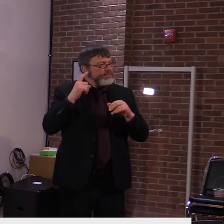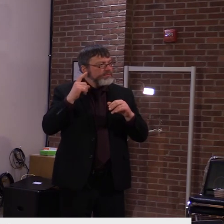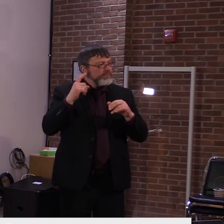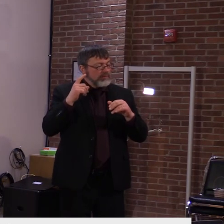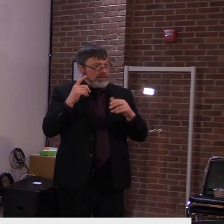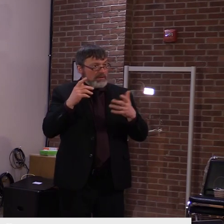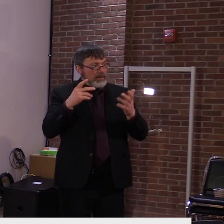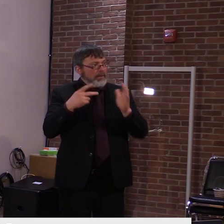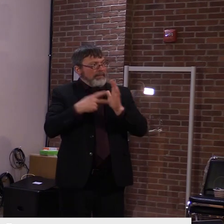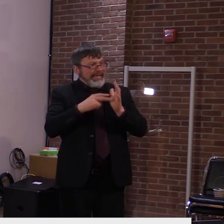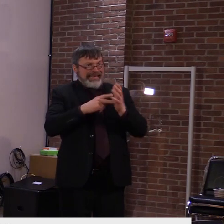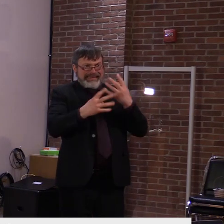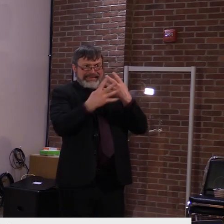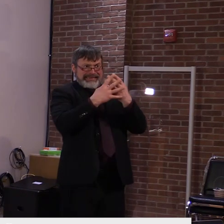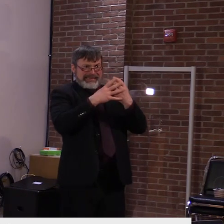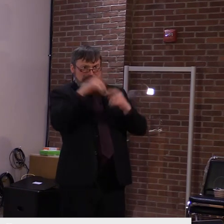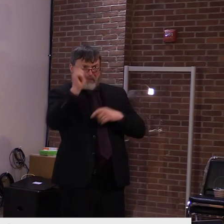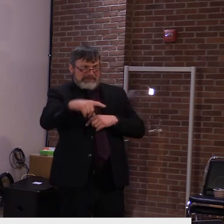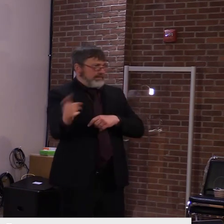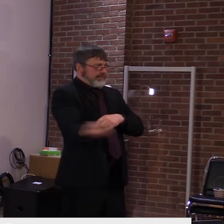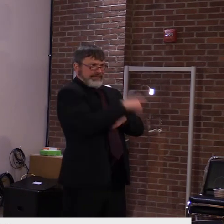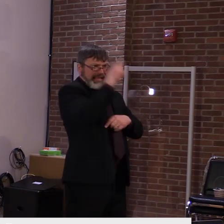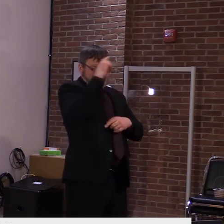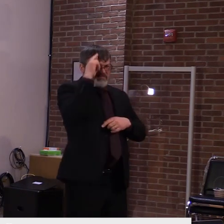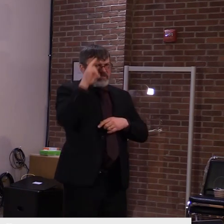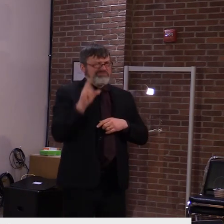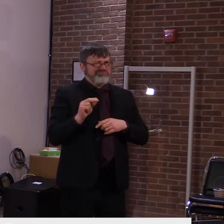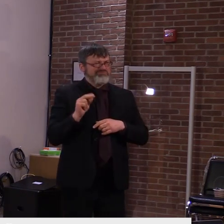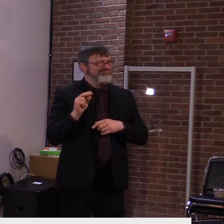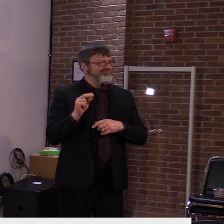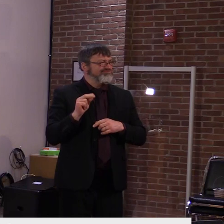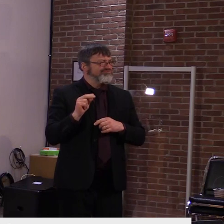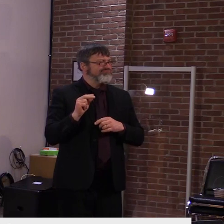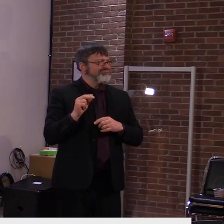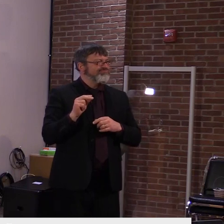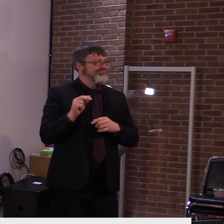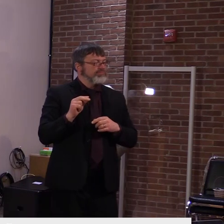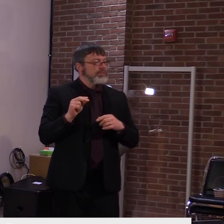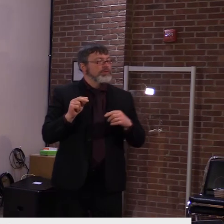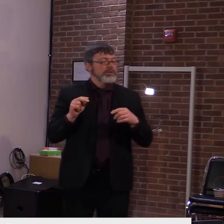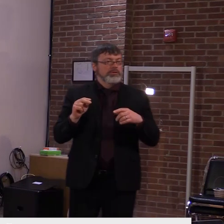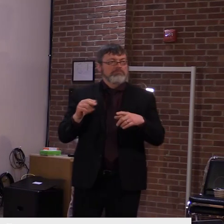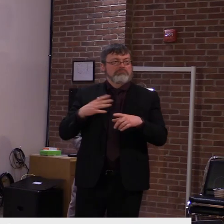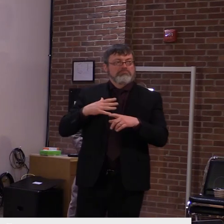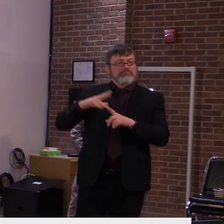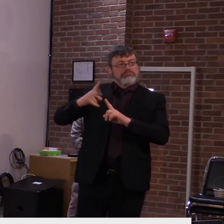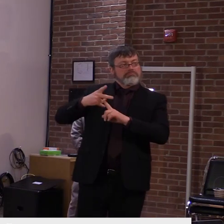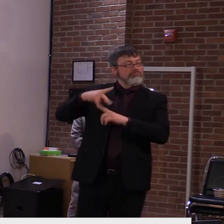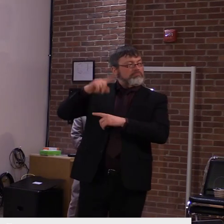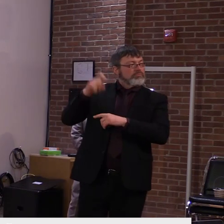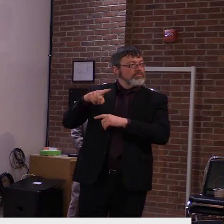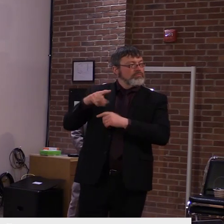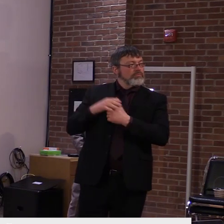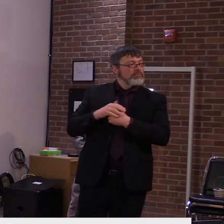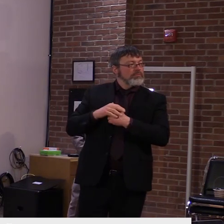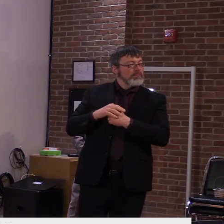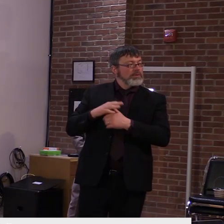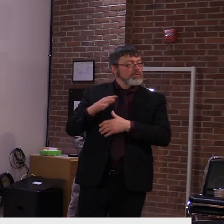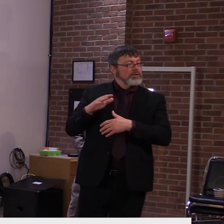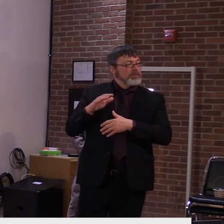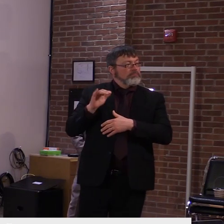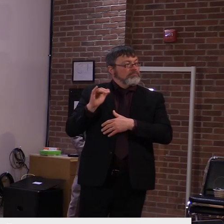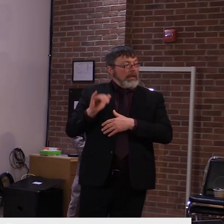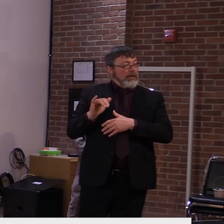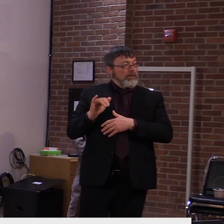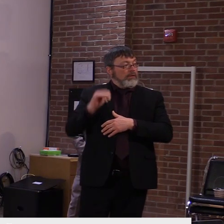And just a quick follow-up anyway. Is it the same standard for an inmate, though, as it is for a community member, like